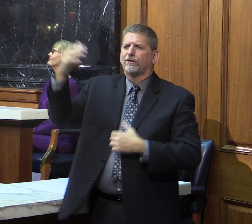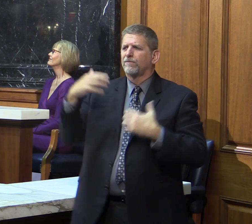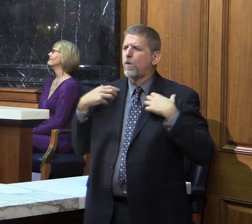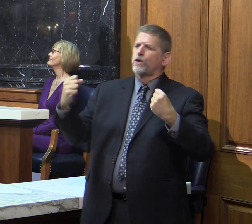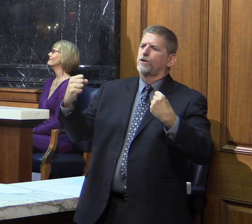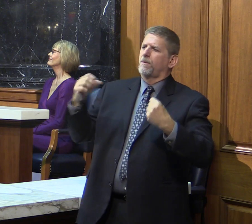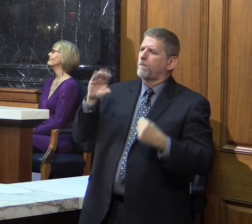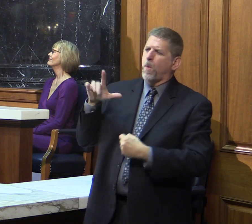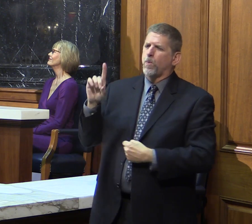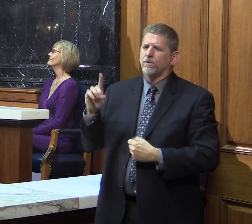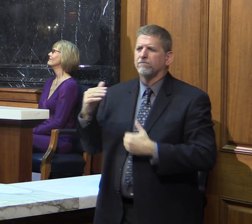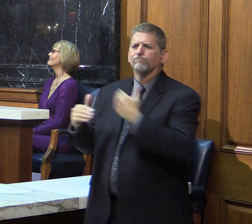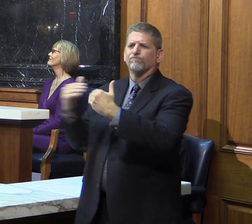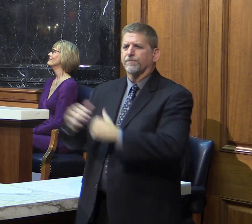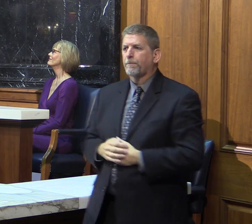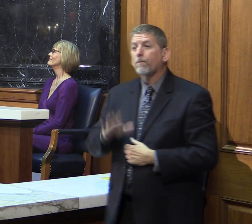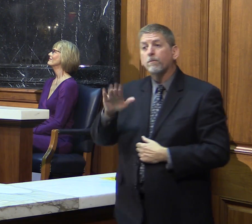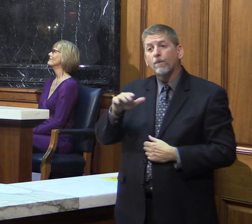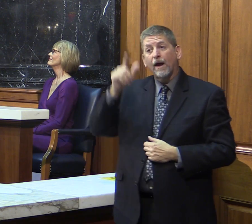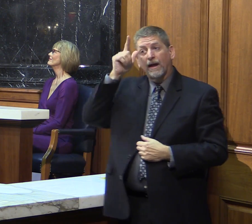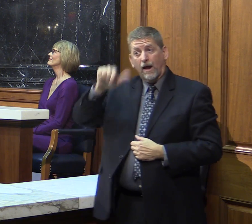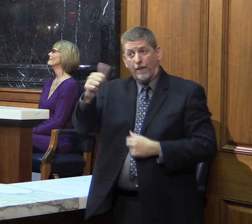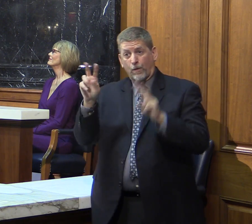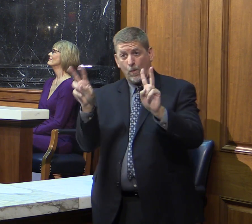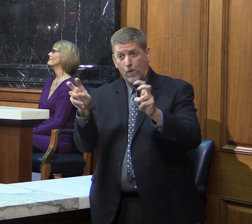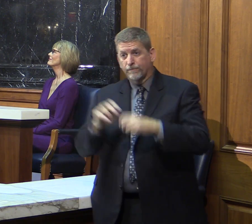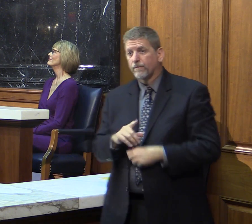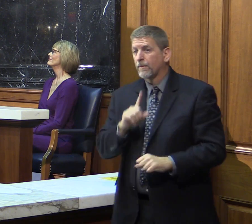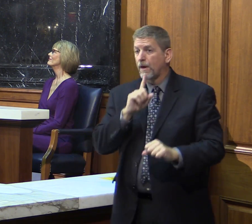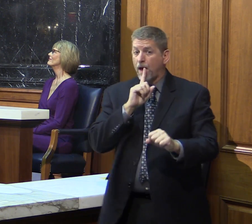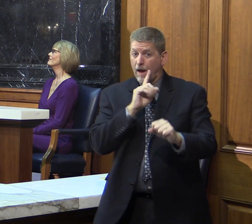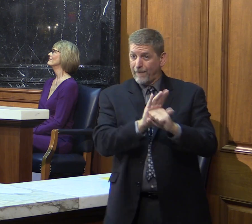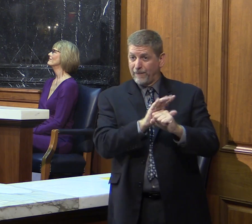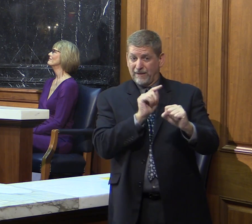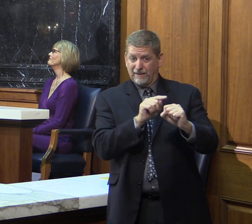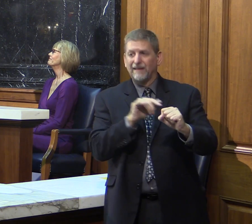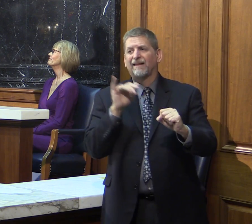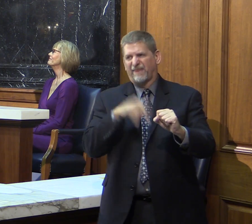said, "Commitment is what transforms a promise into reality."